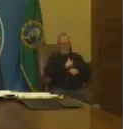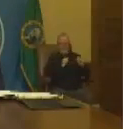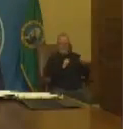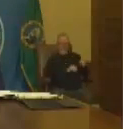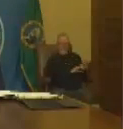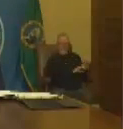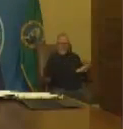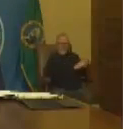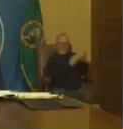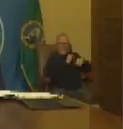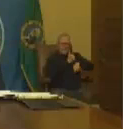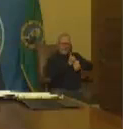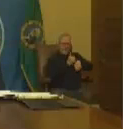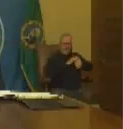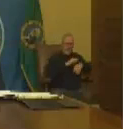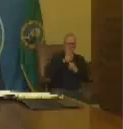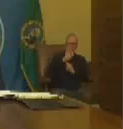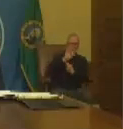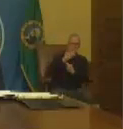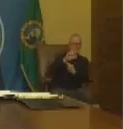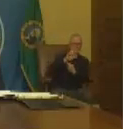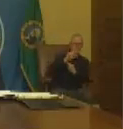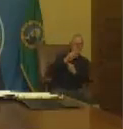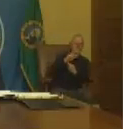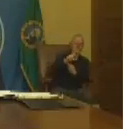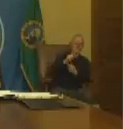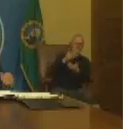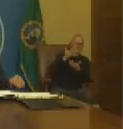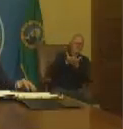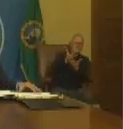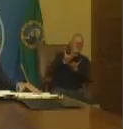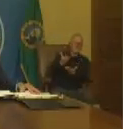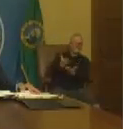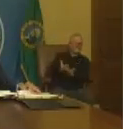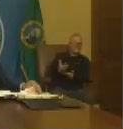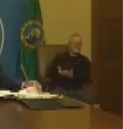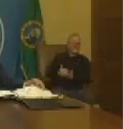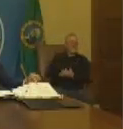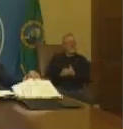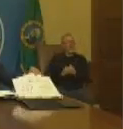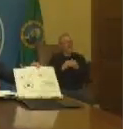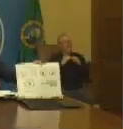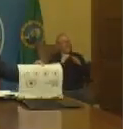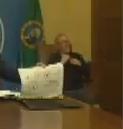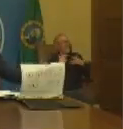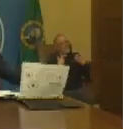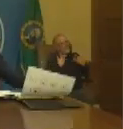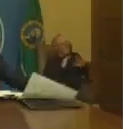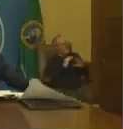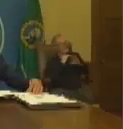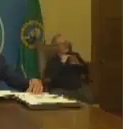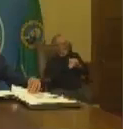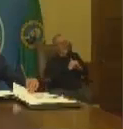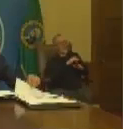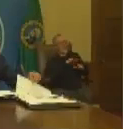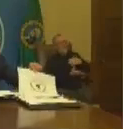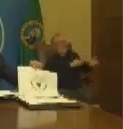state. So the first metric is our disease activity